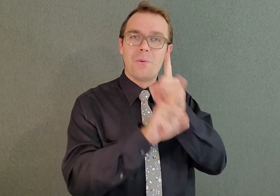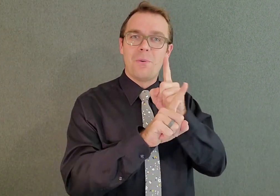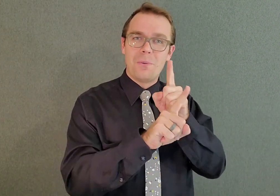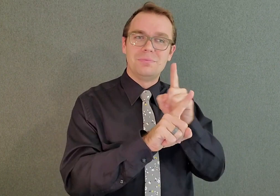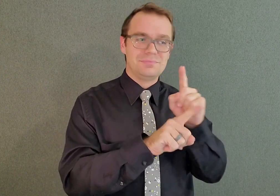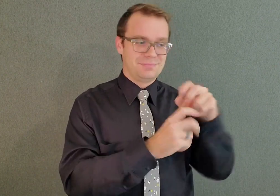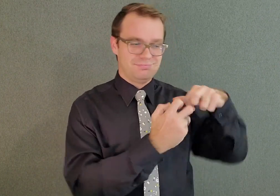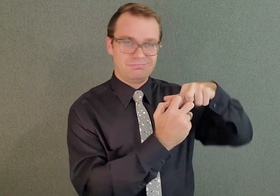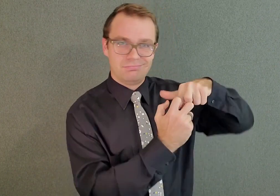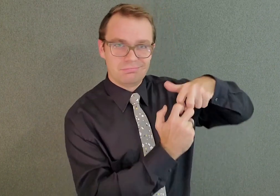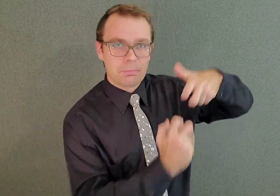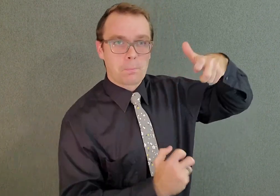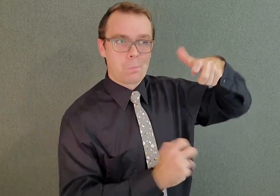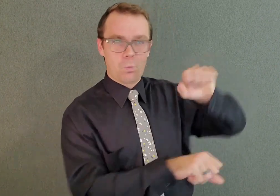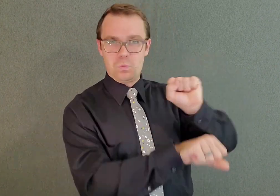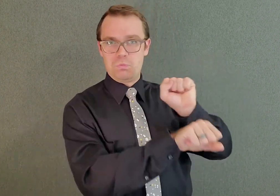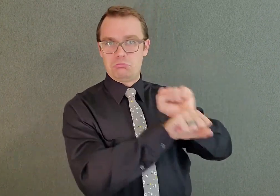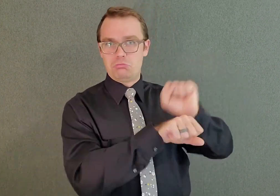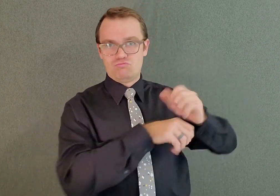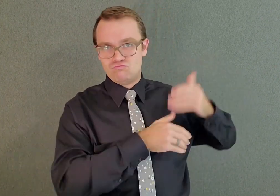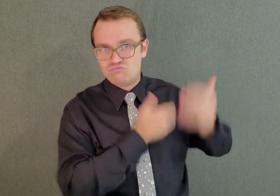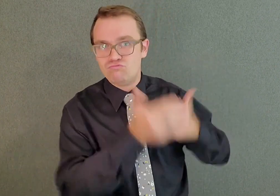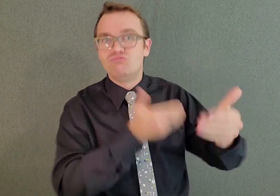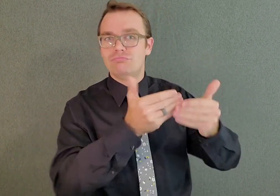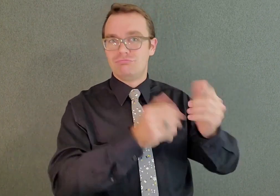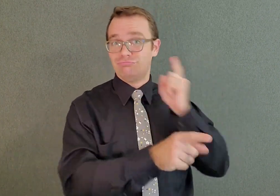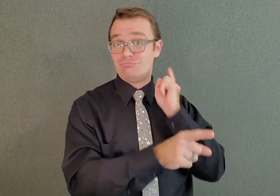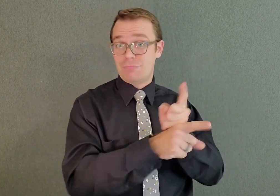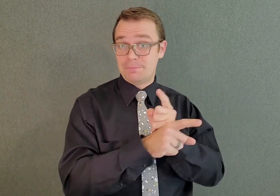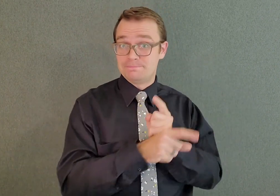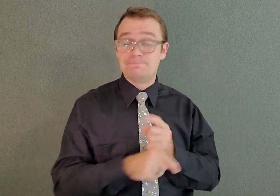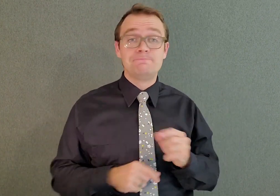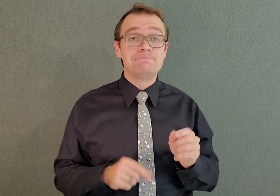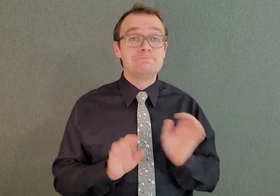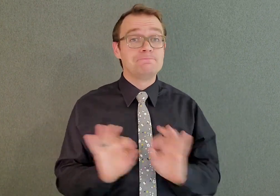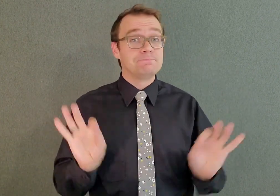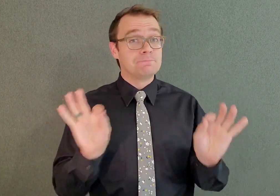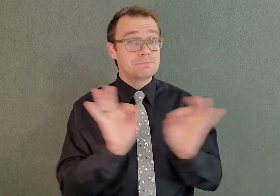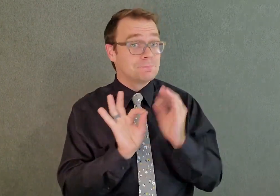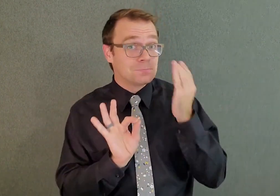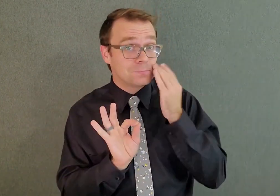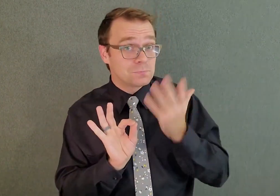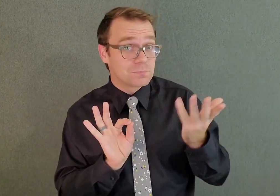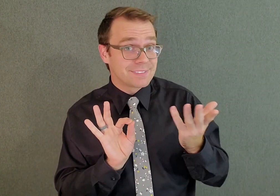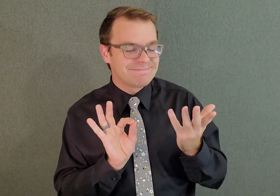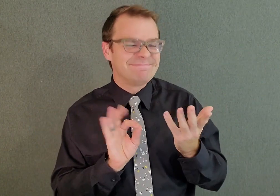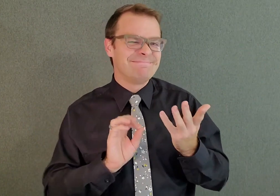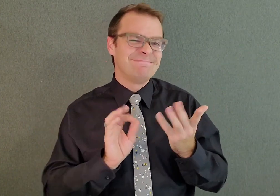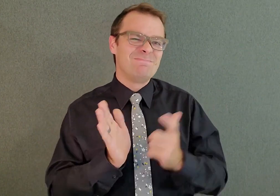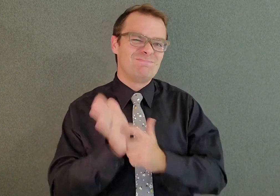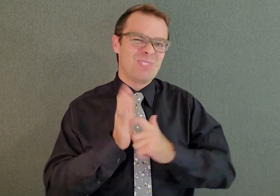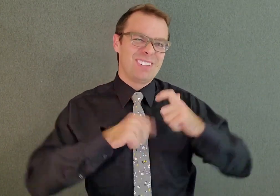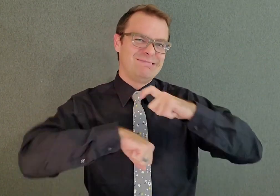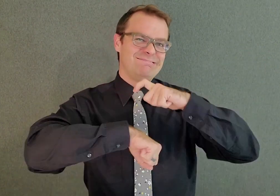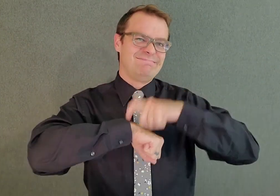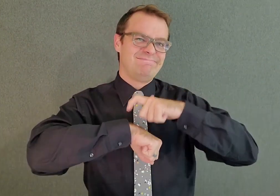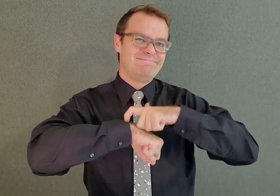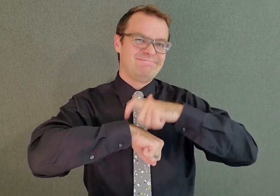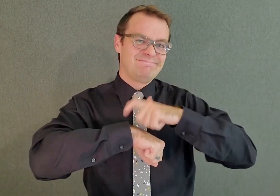the spine functions optimally. It's important to note also that healing requires time. There